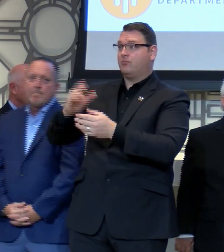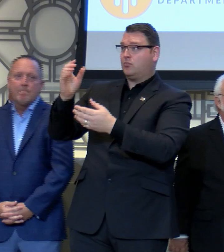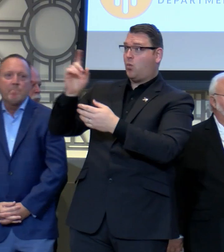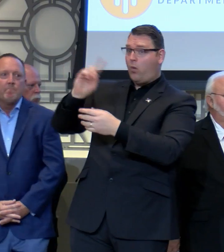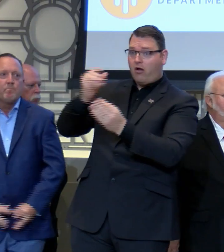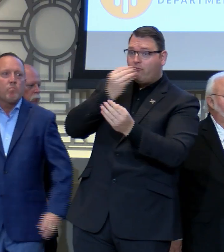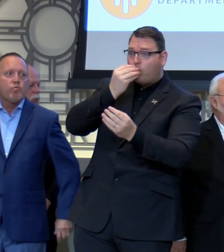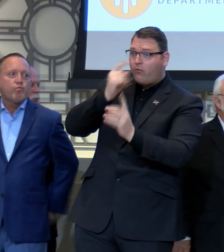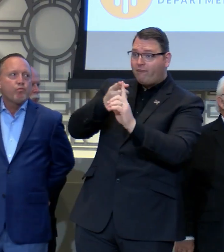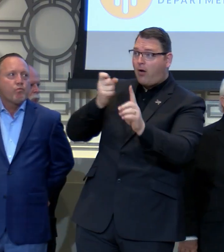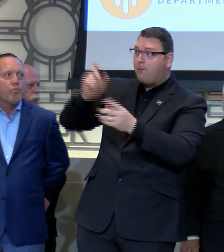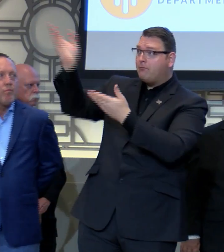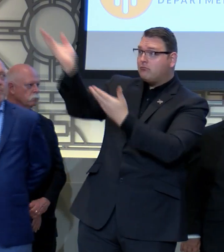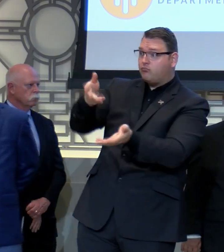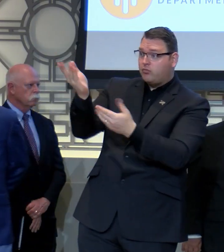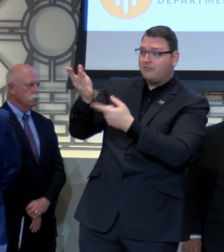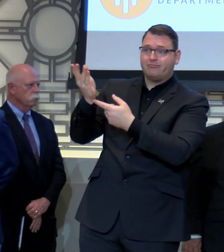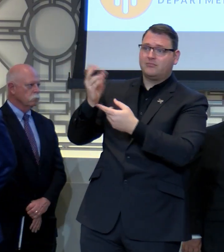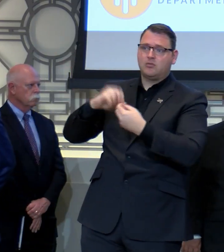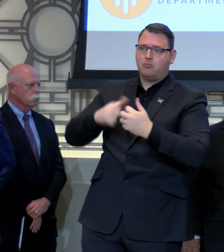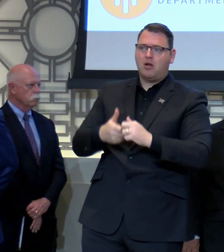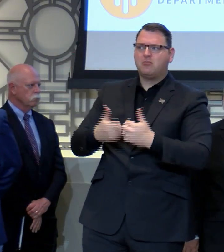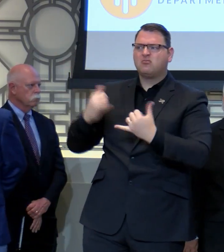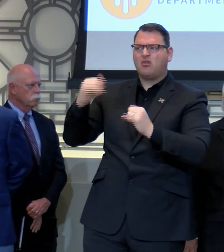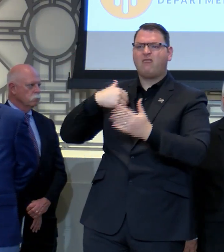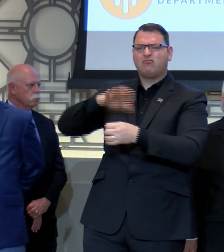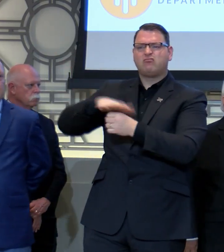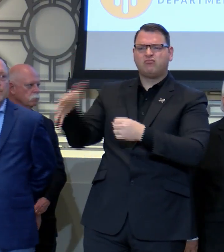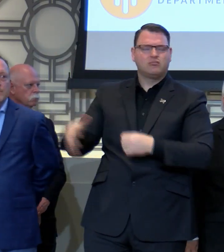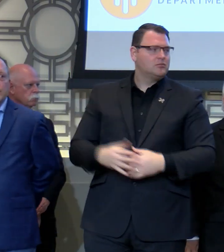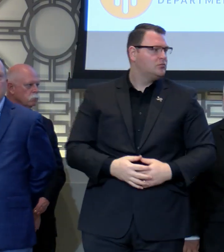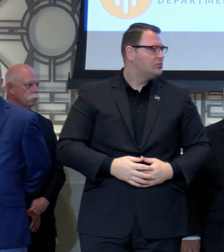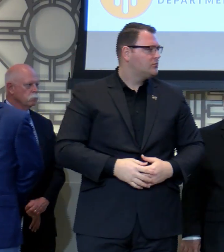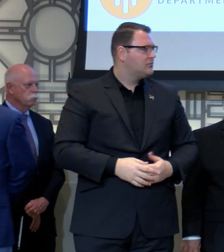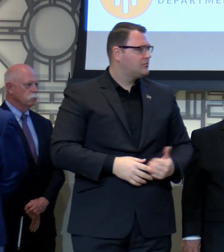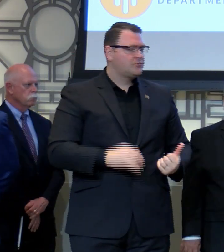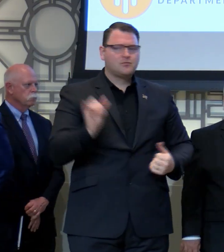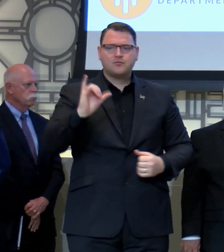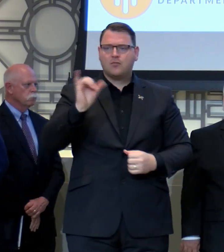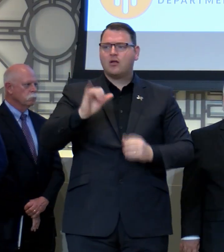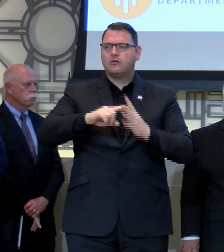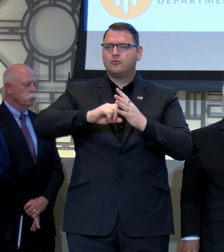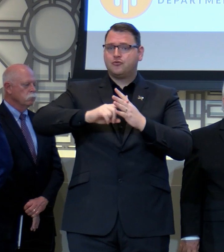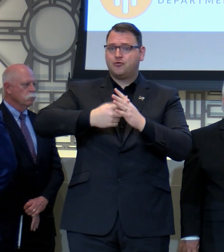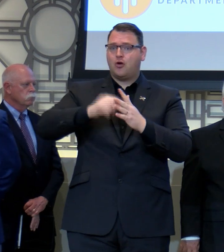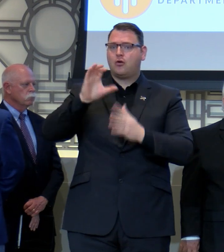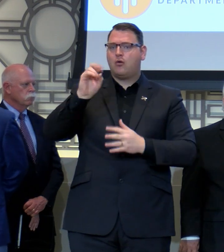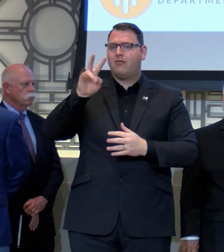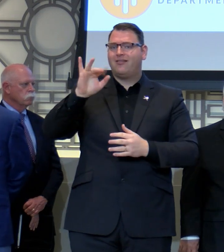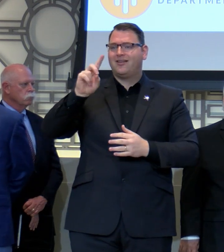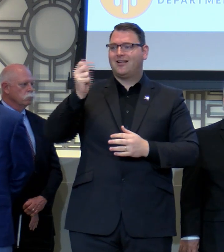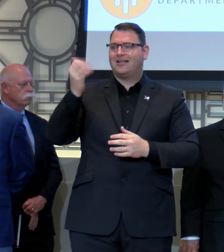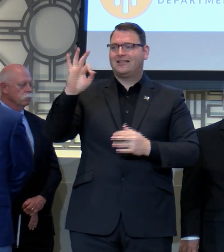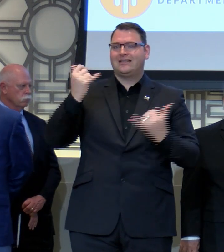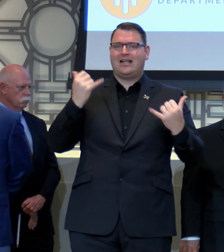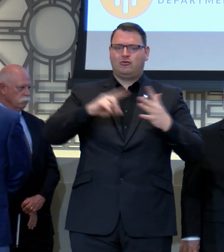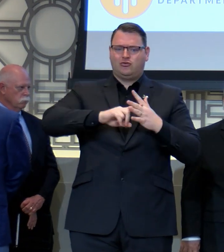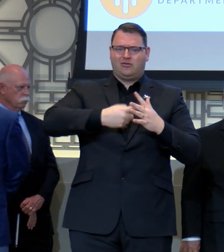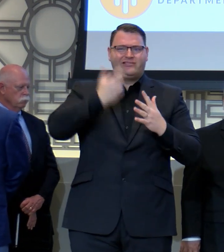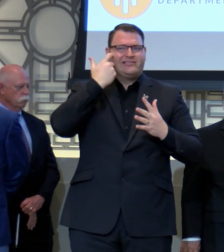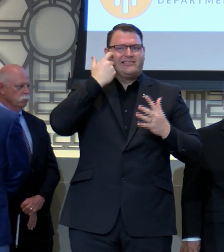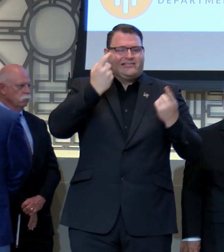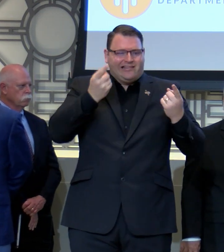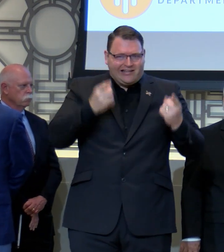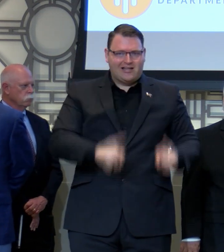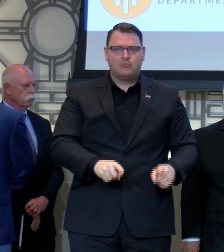just think about this, because we're really at the starting point of COVID-19 at this point. And what we have seen is an increase and an uptick in the number